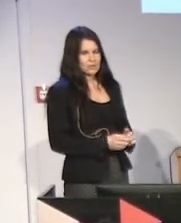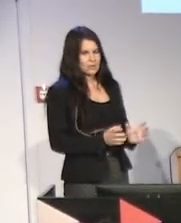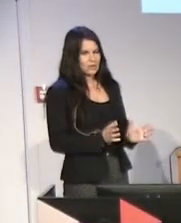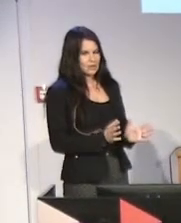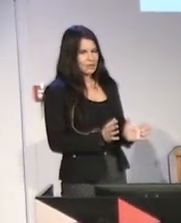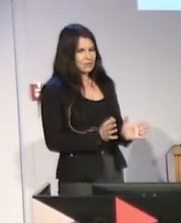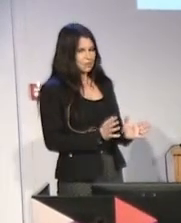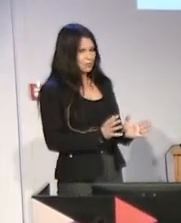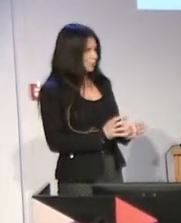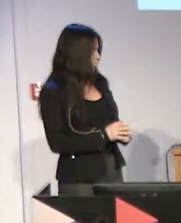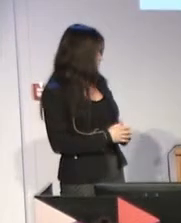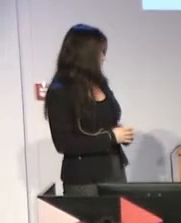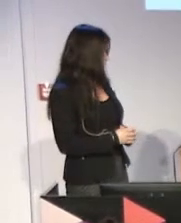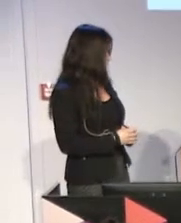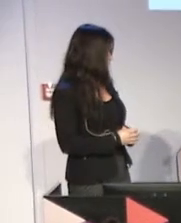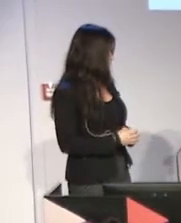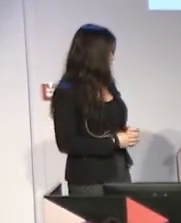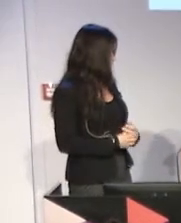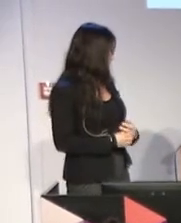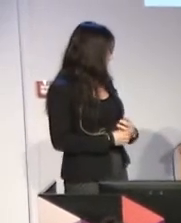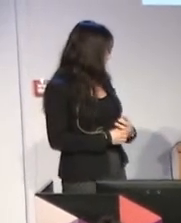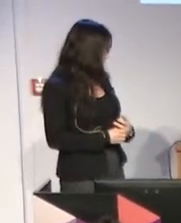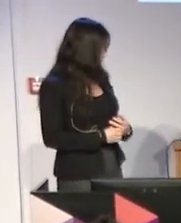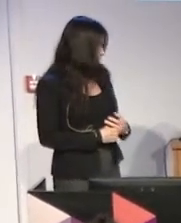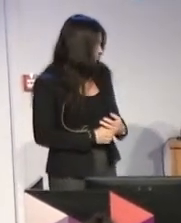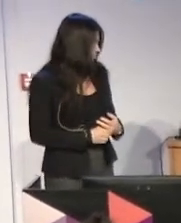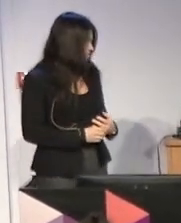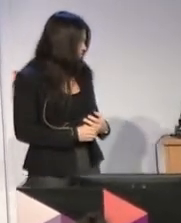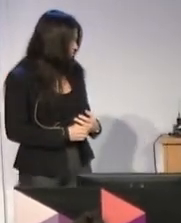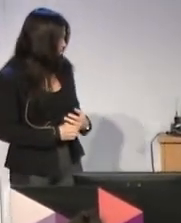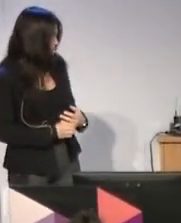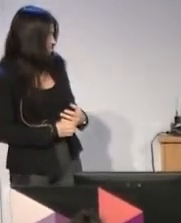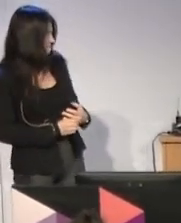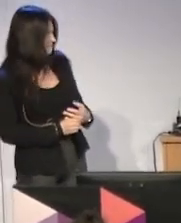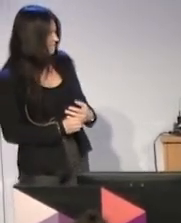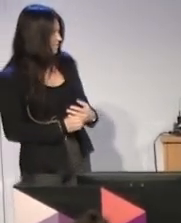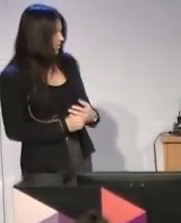you have some short presentation of your master thesis.